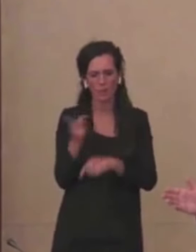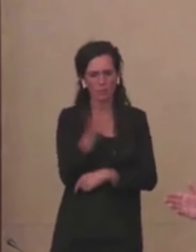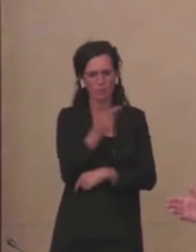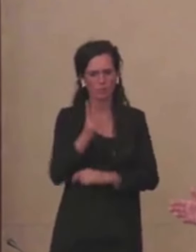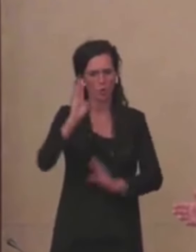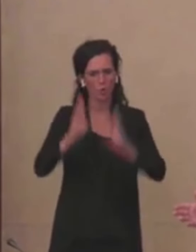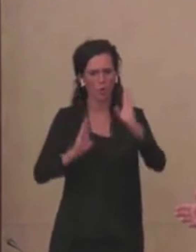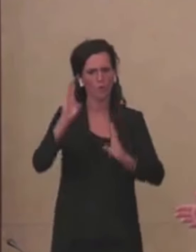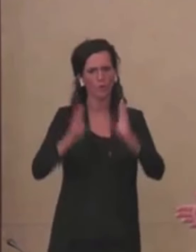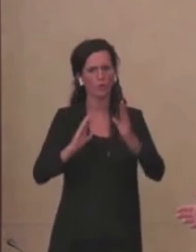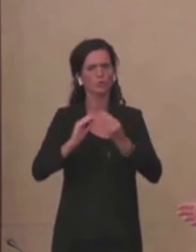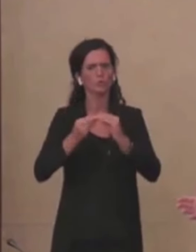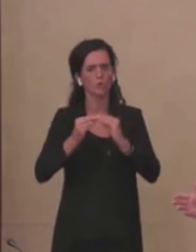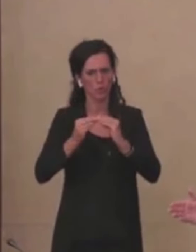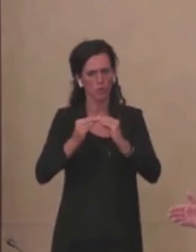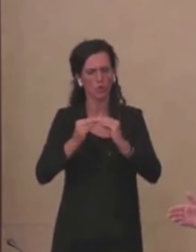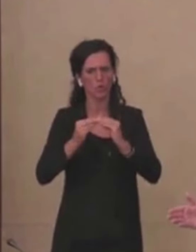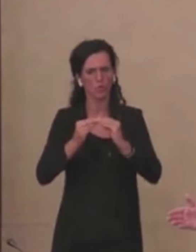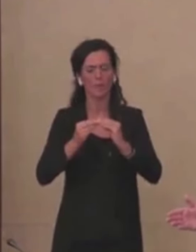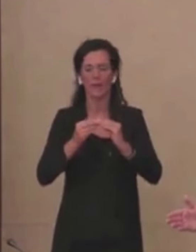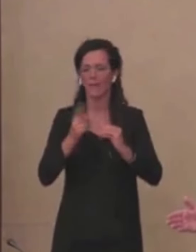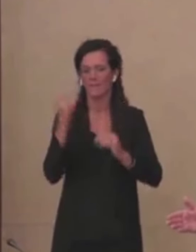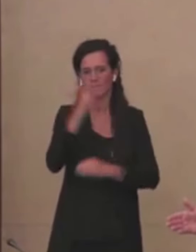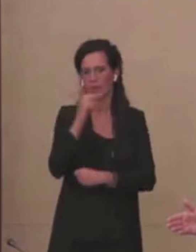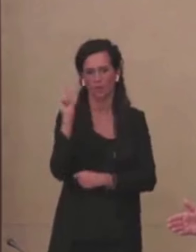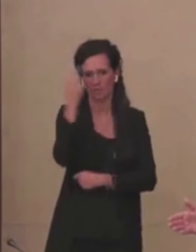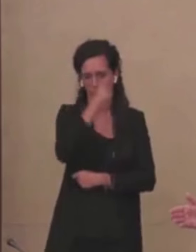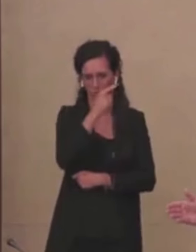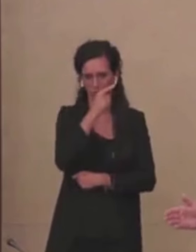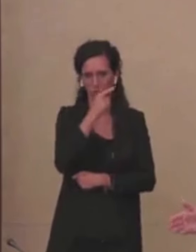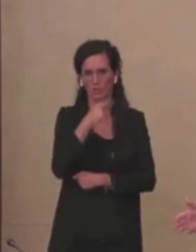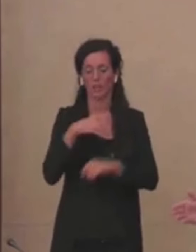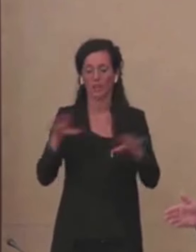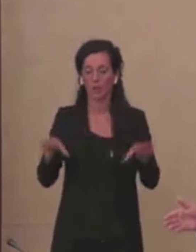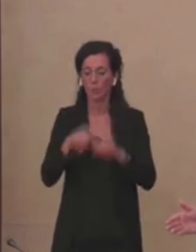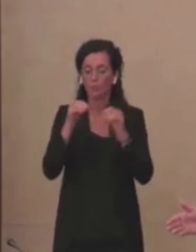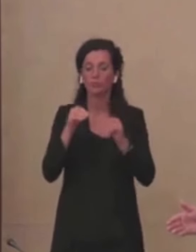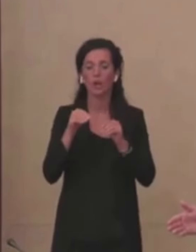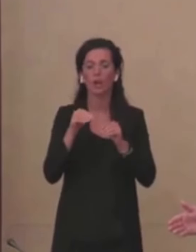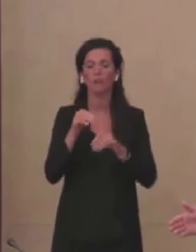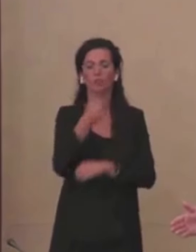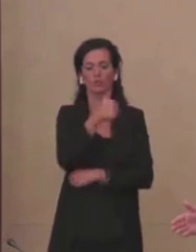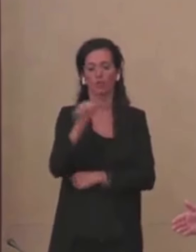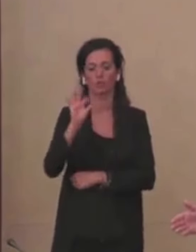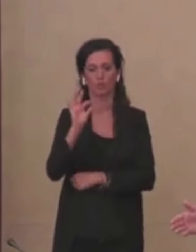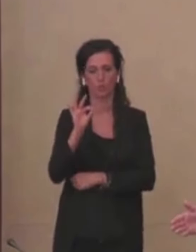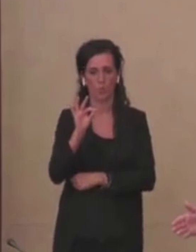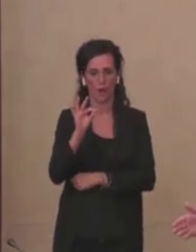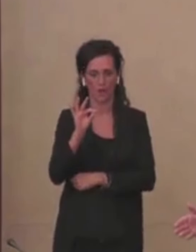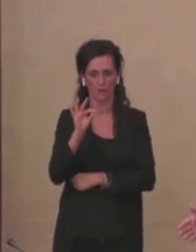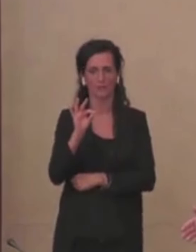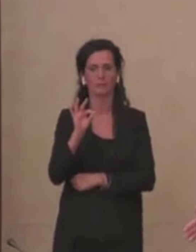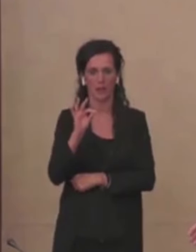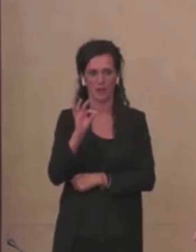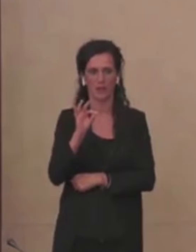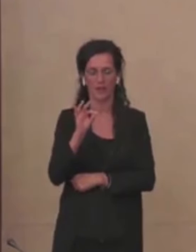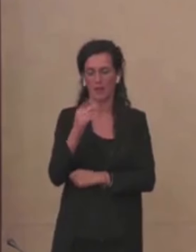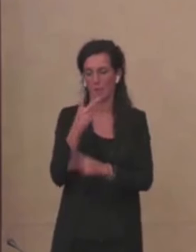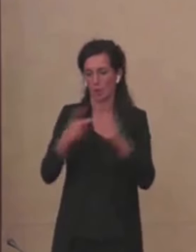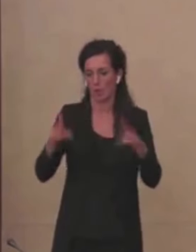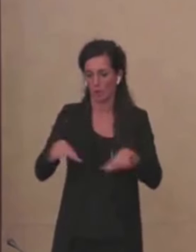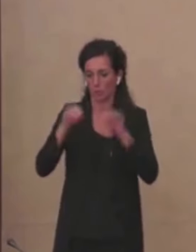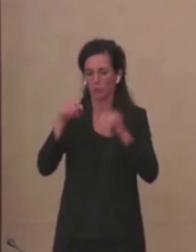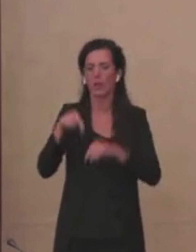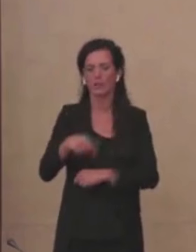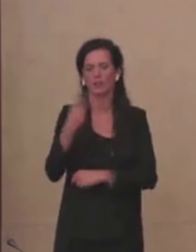and I'm going to show you right now where we ended up with the aid of machine learning and artificial intelligence.